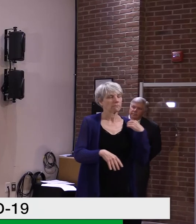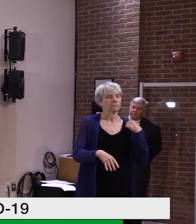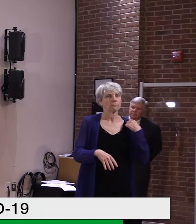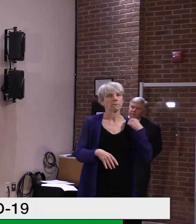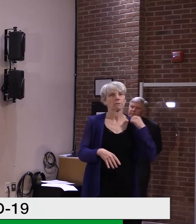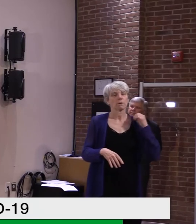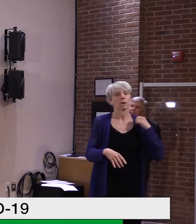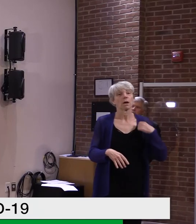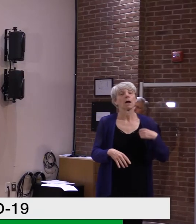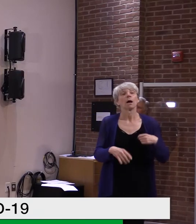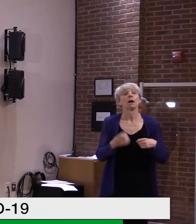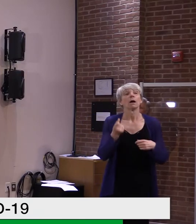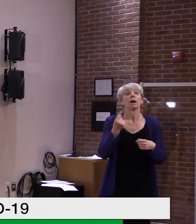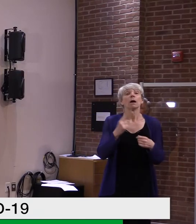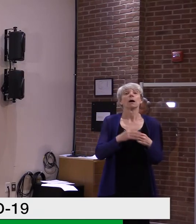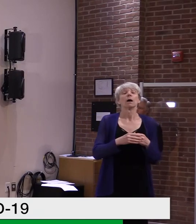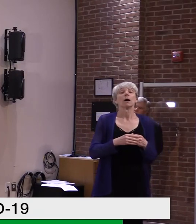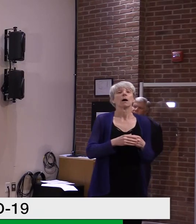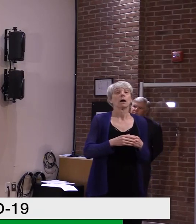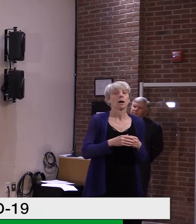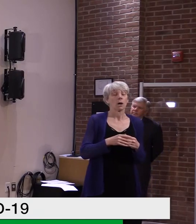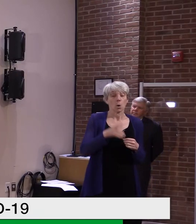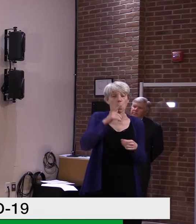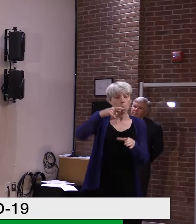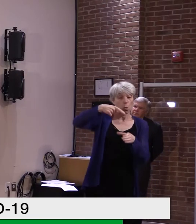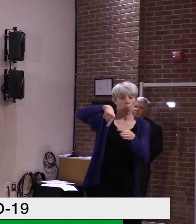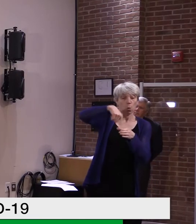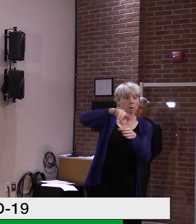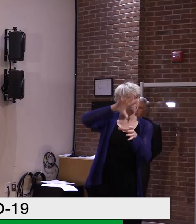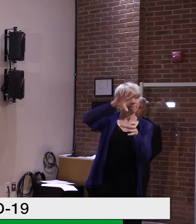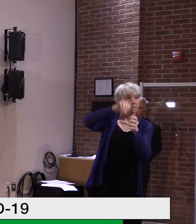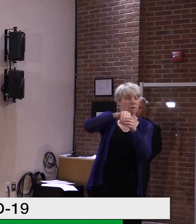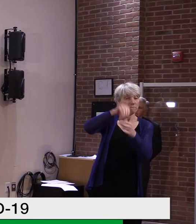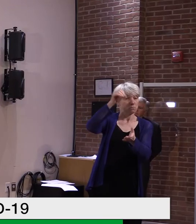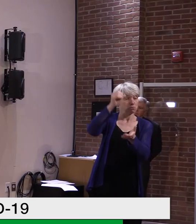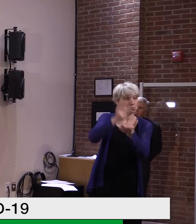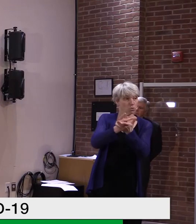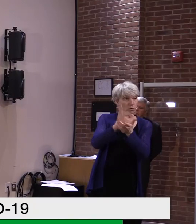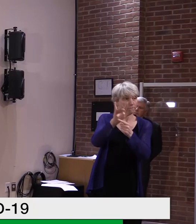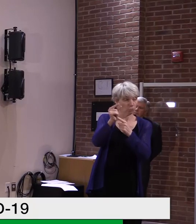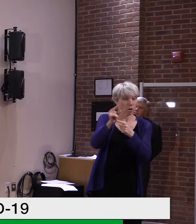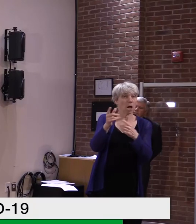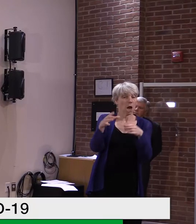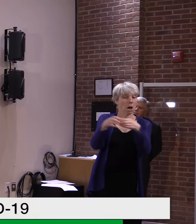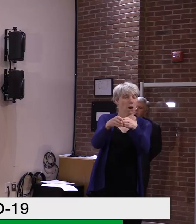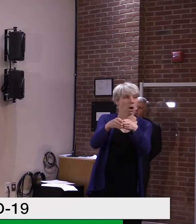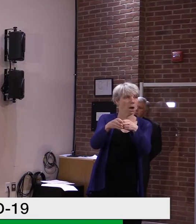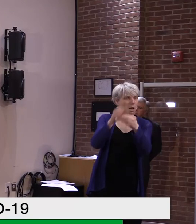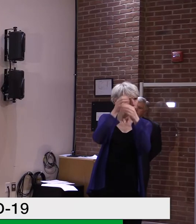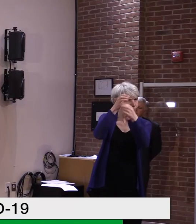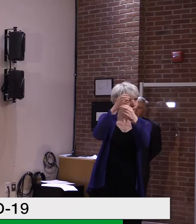involved in the decision-making regarding approval of the drug, that any of us have enough